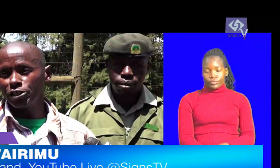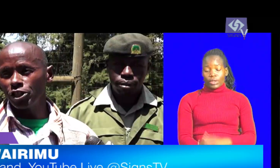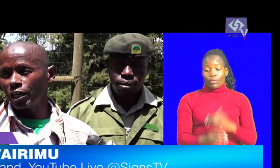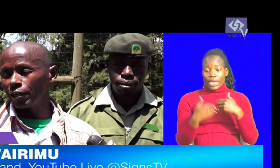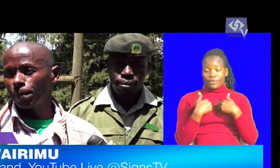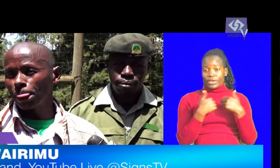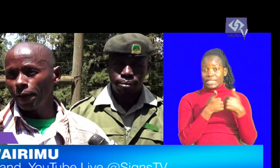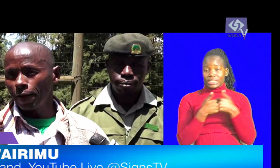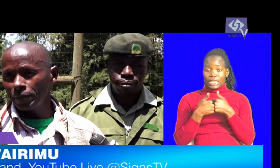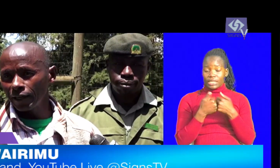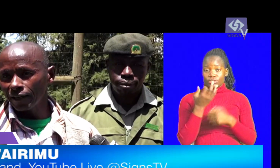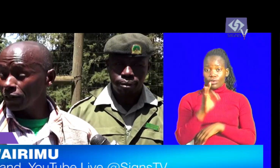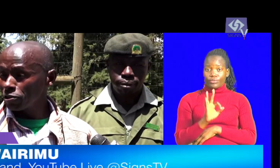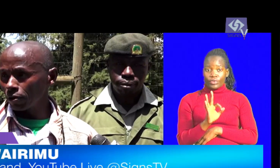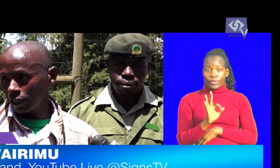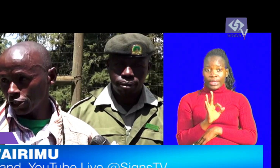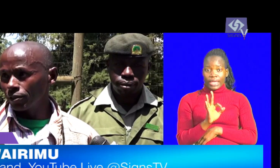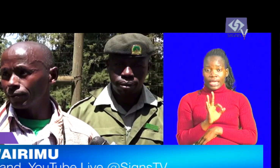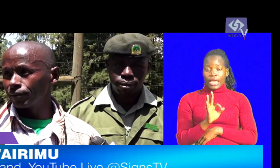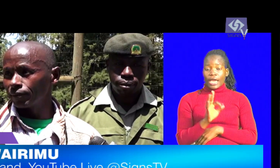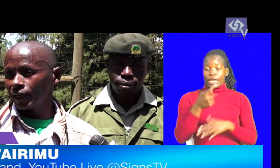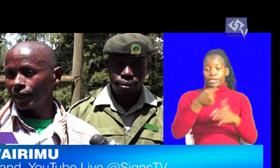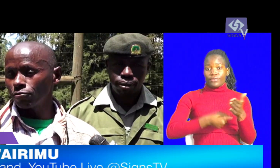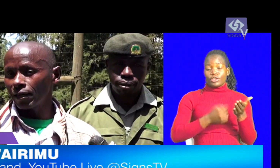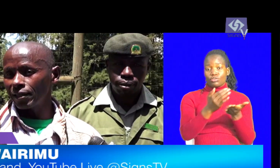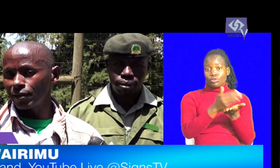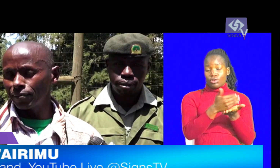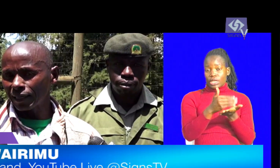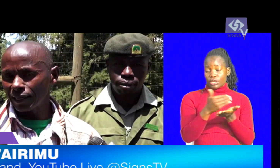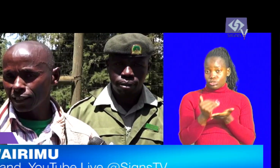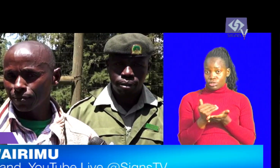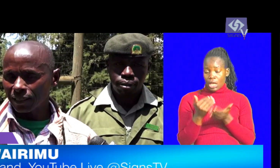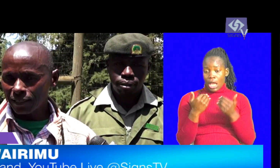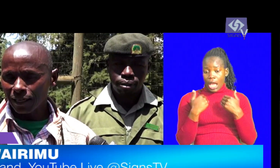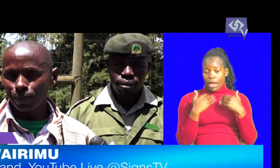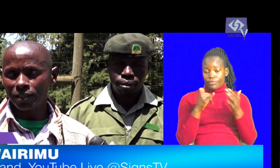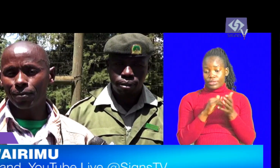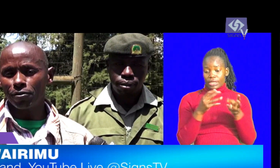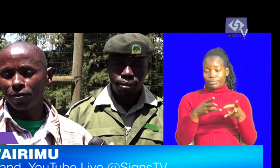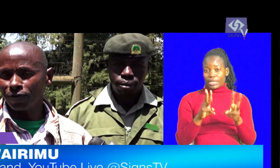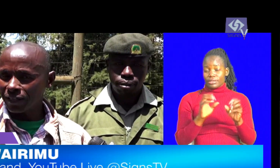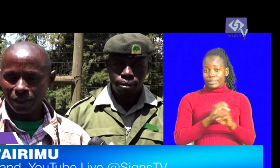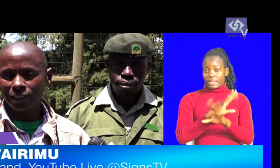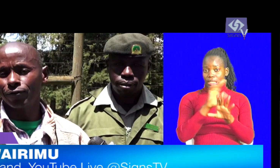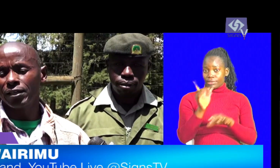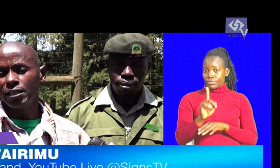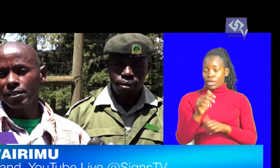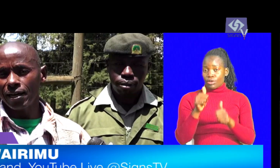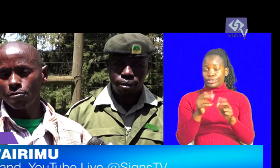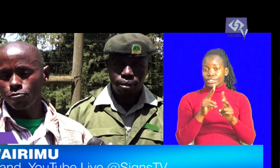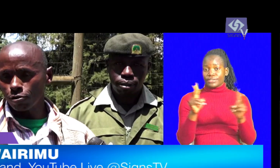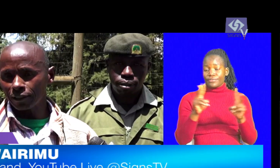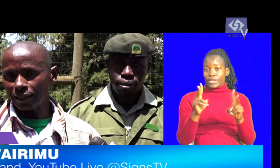Nchi ya pia revenue collection, hatuna ile mechanism clear kabisa ambayo iko very effective ya kuokota